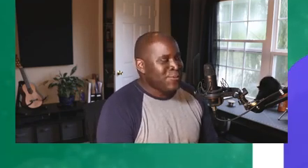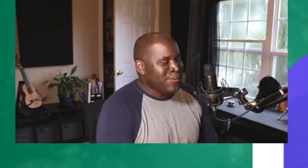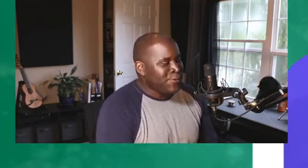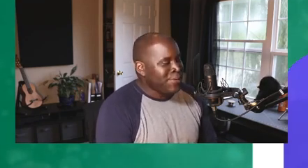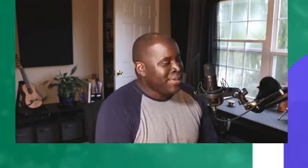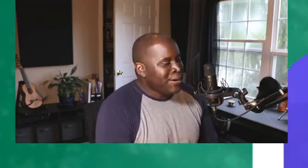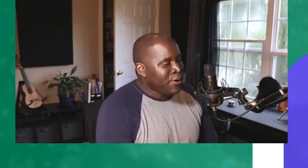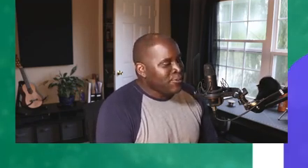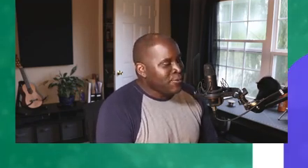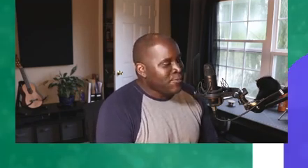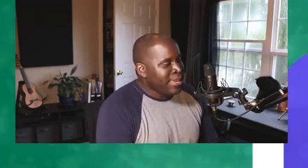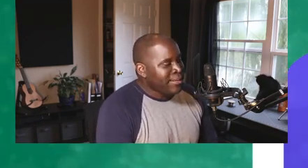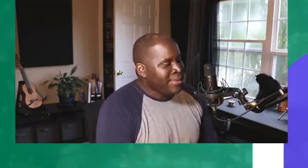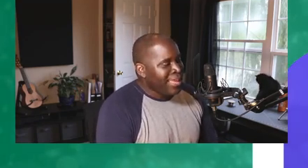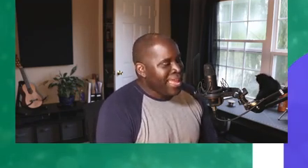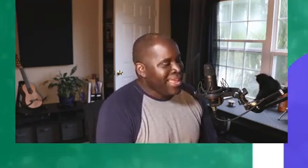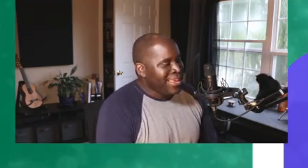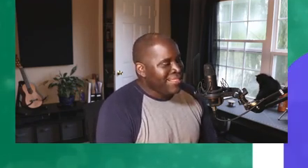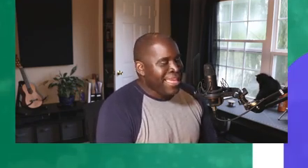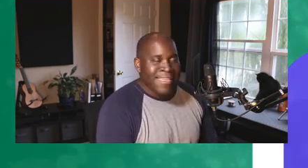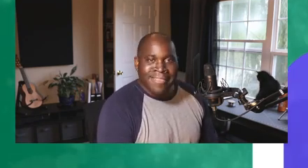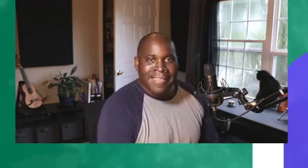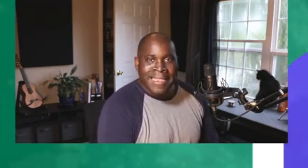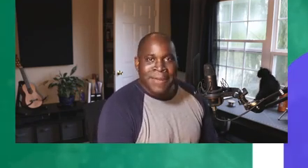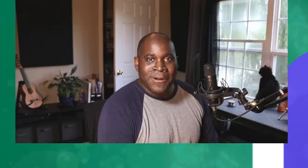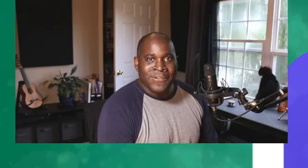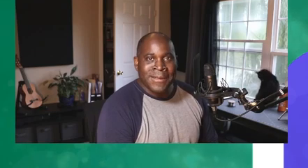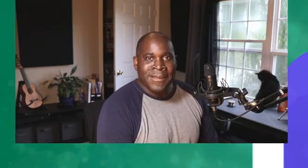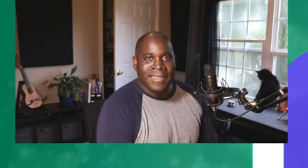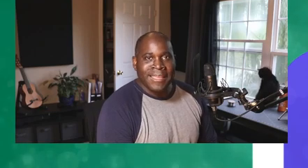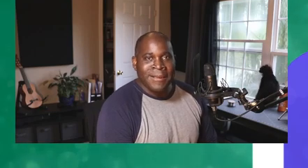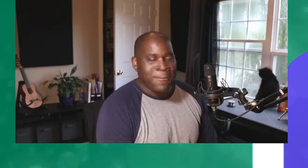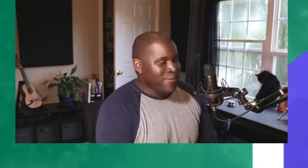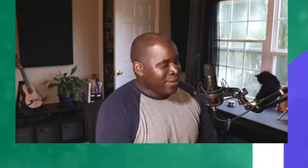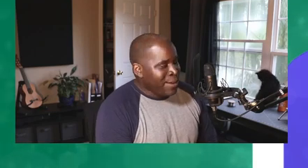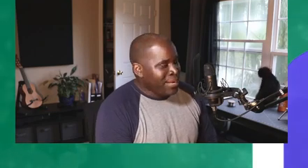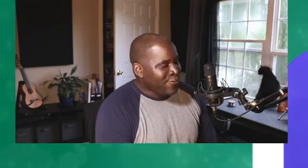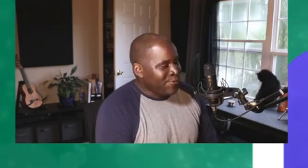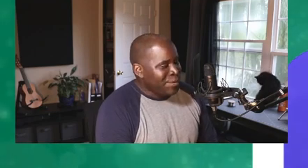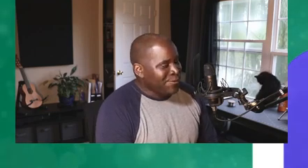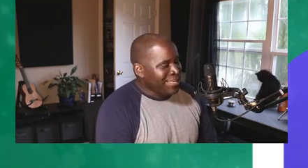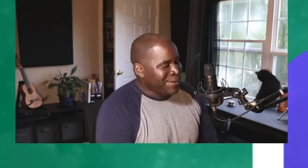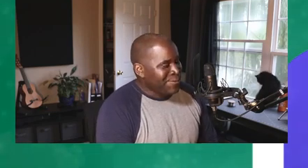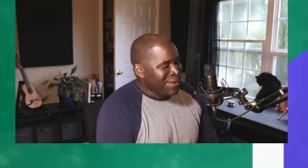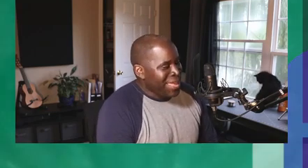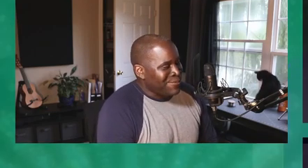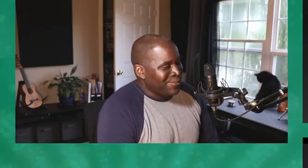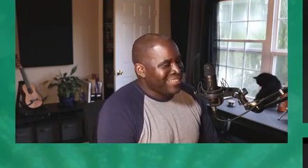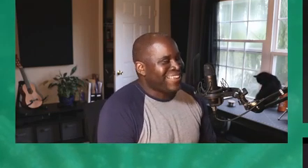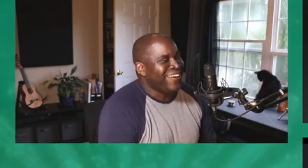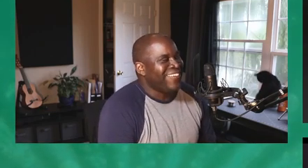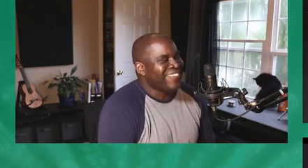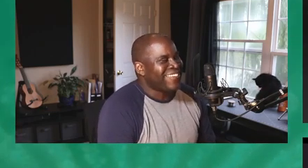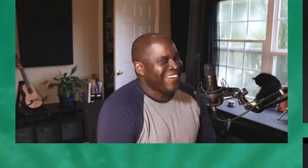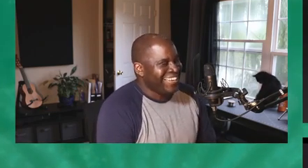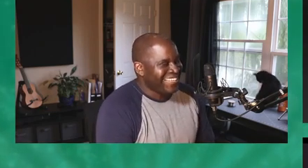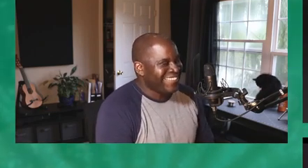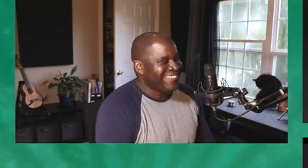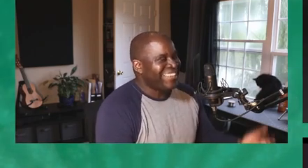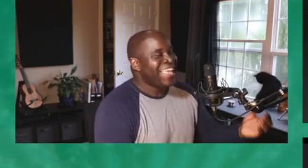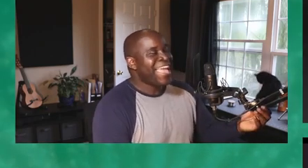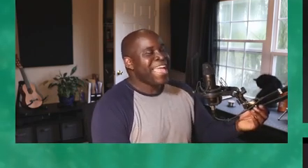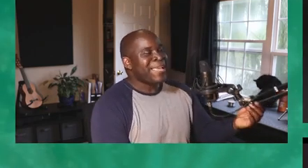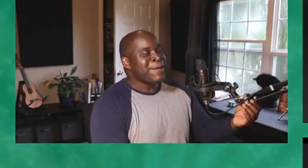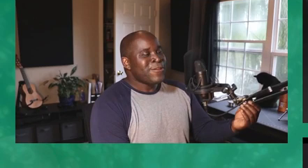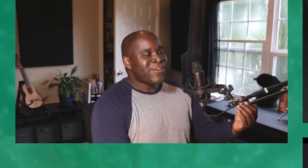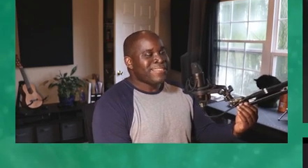get straight to it, dude. Cartoons, man, and sign language. Like, perfect combination. We don't need a preamble. Let's go straight into